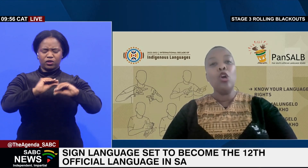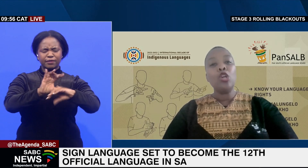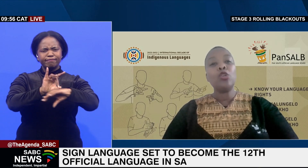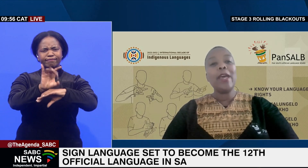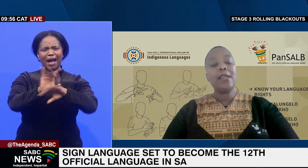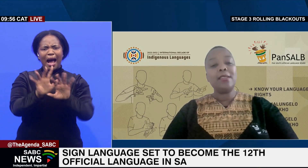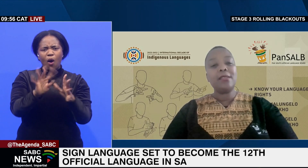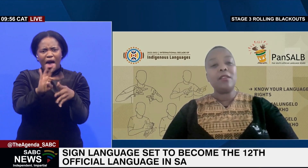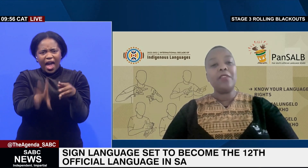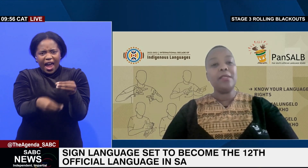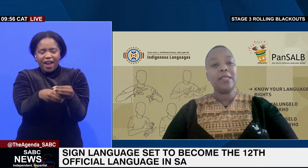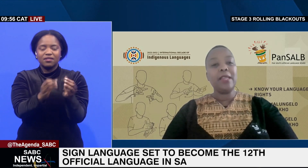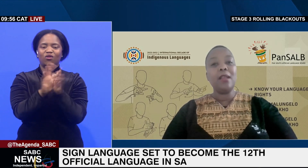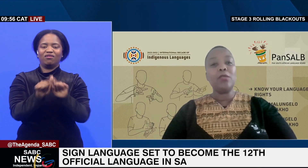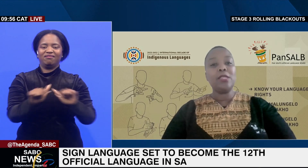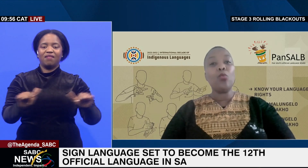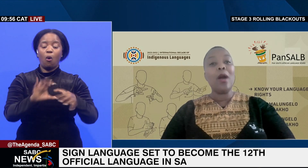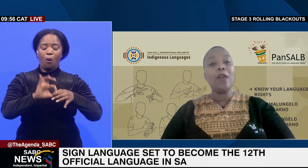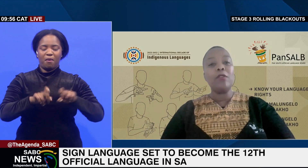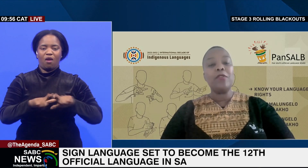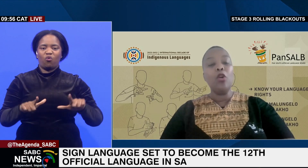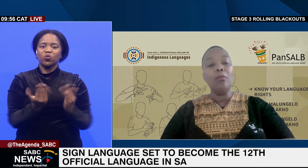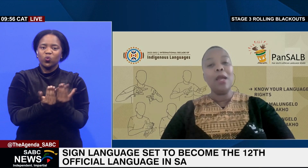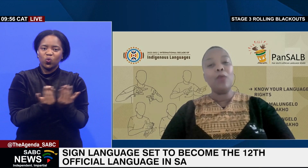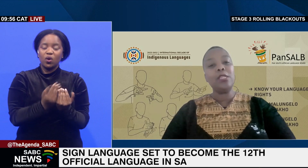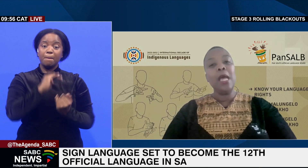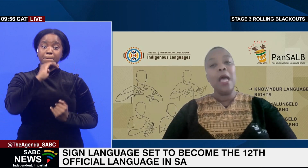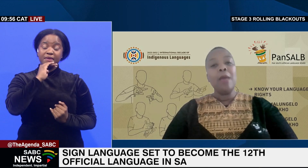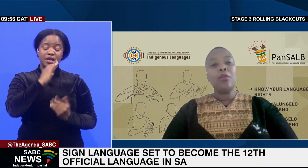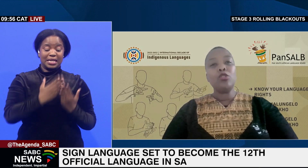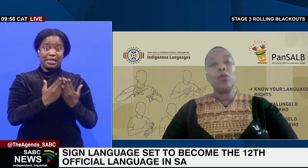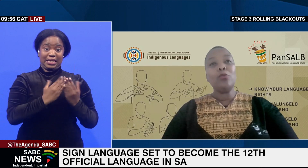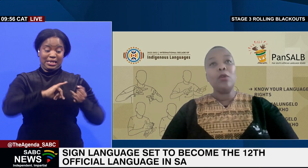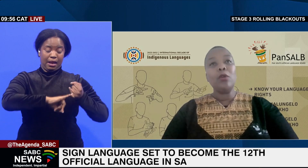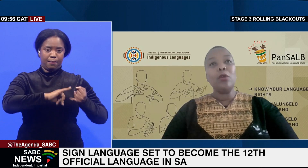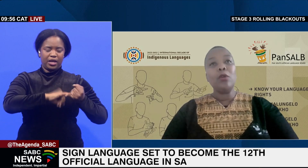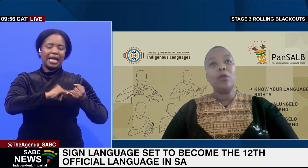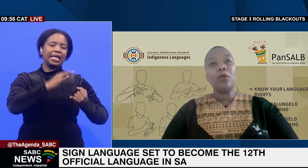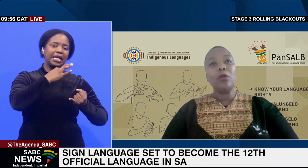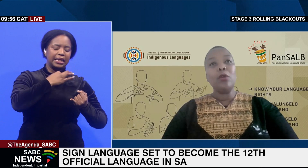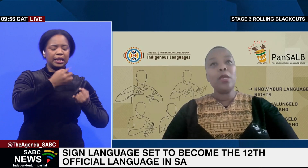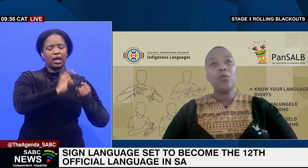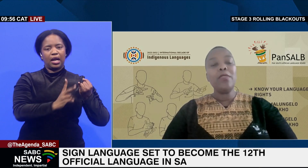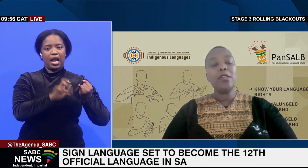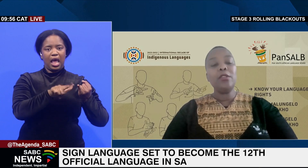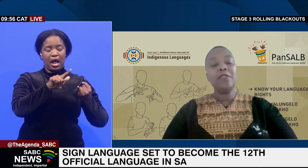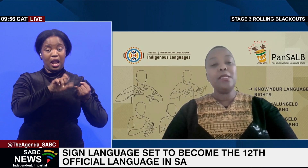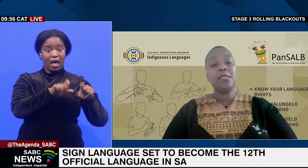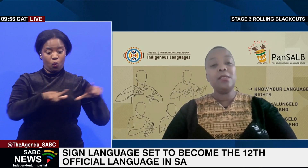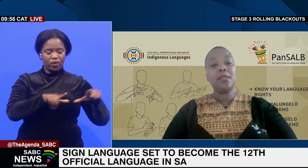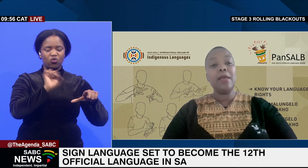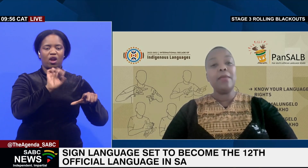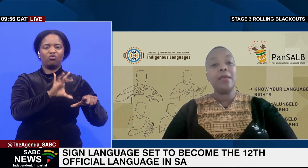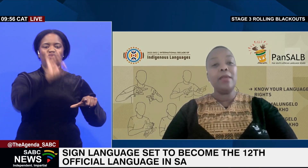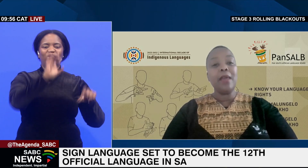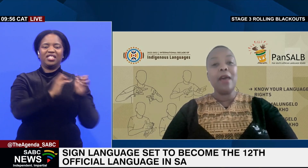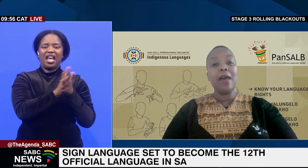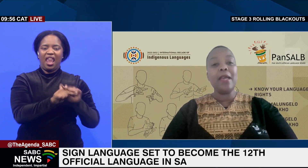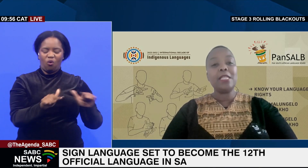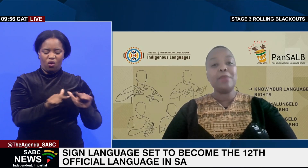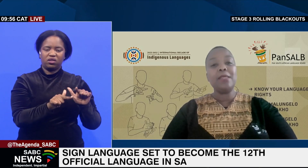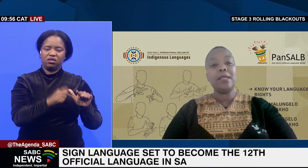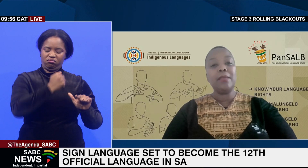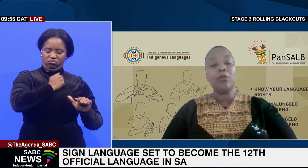also to add the South African Sign Language as one of the home language. Because what we are also doing, we are working with the universities and